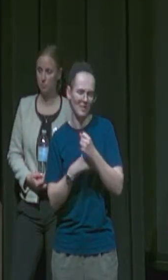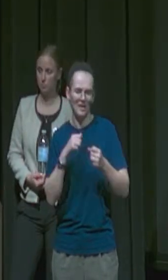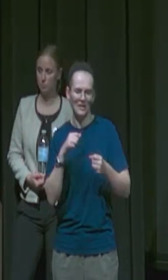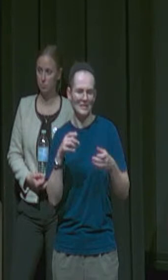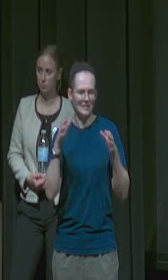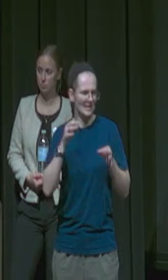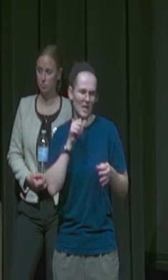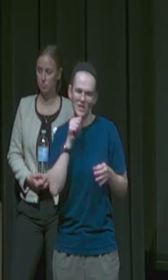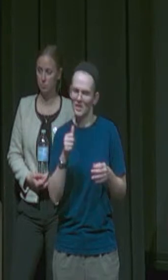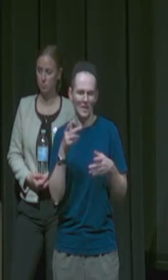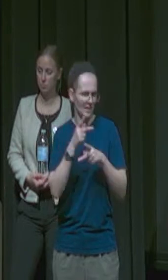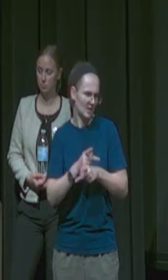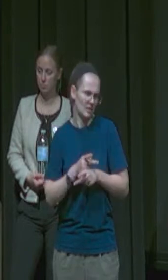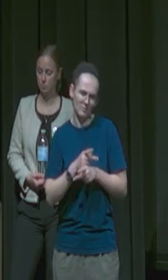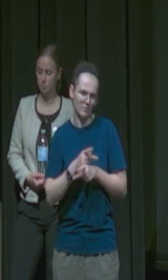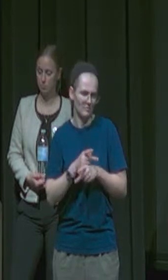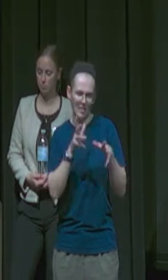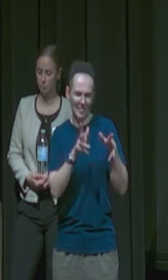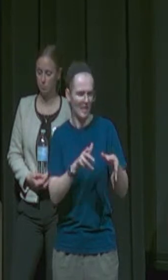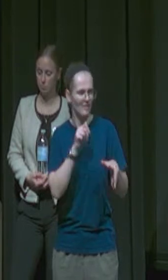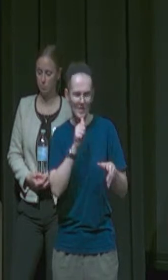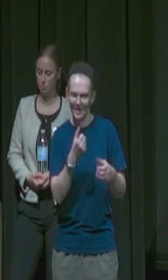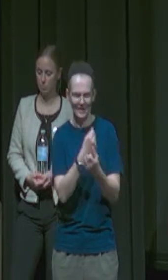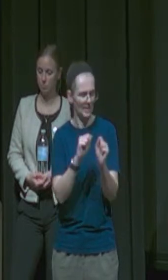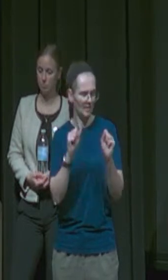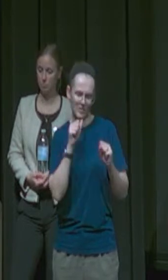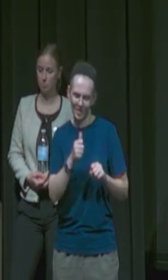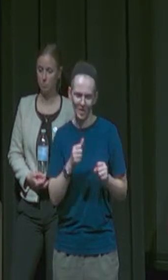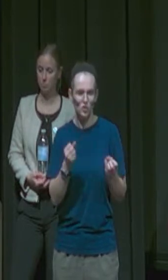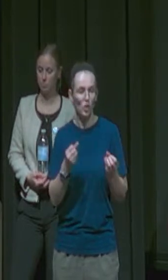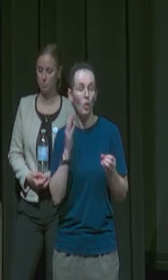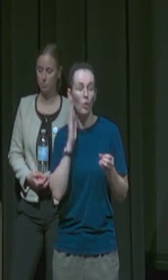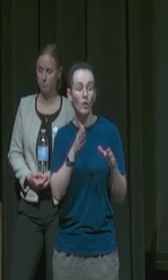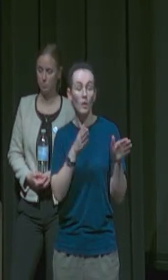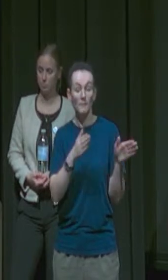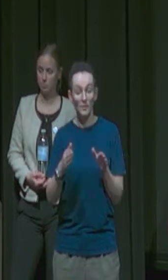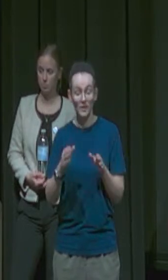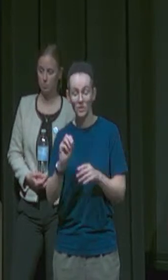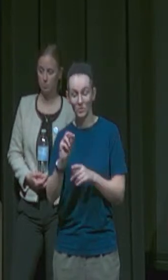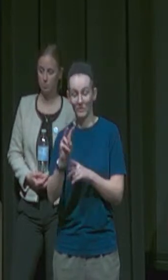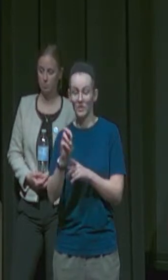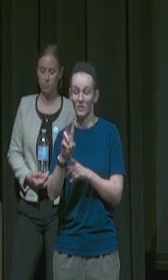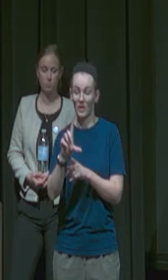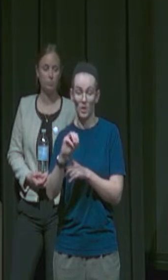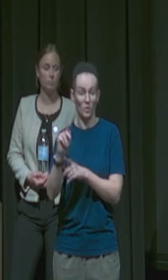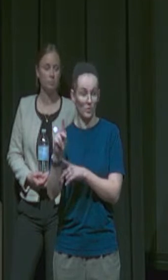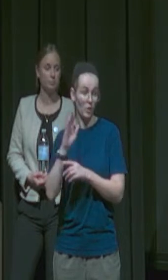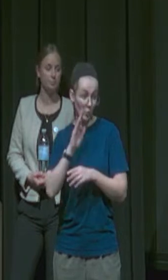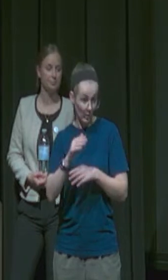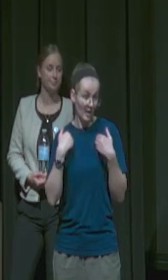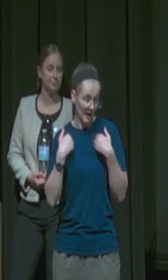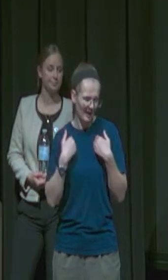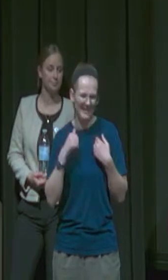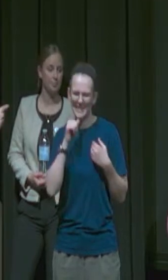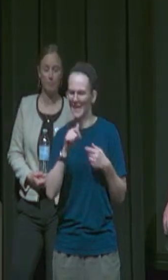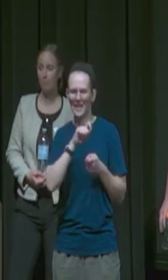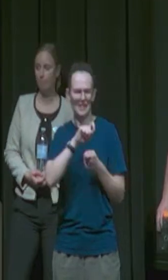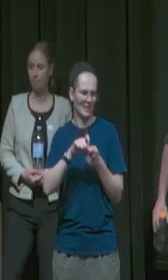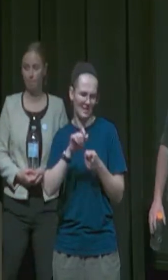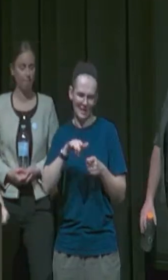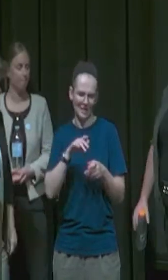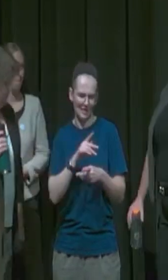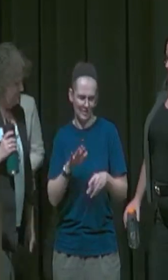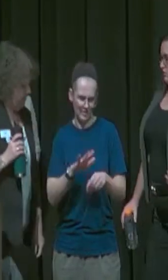we want to keep or that we think would be safe. So we will be planning overlooks, just not there. And